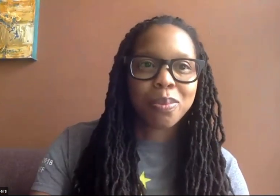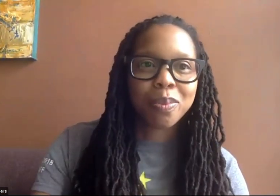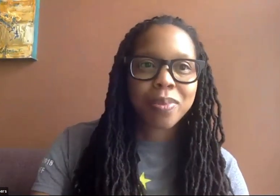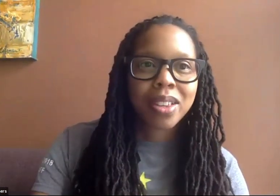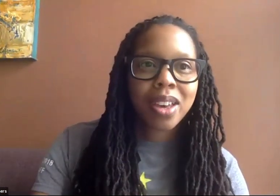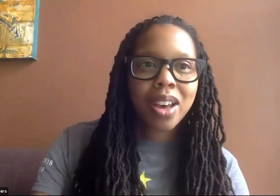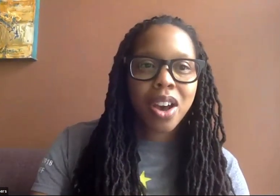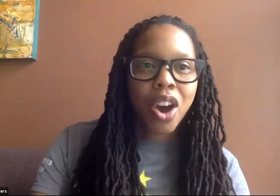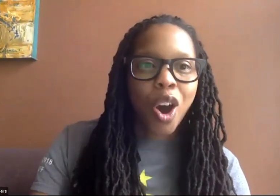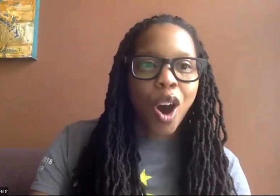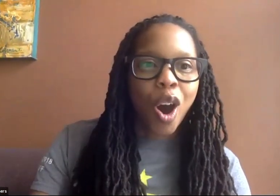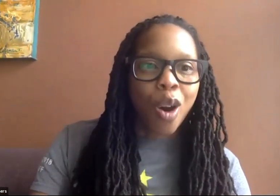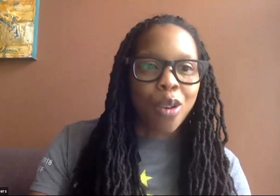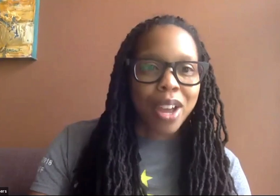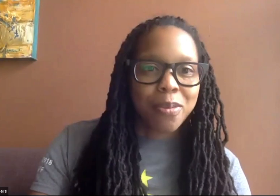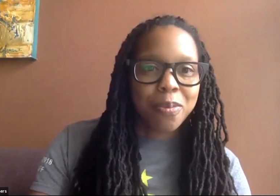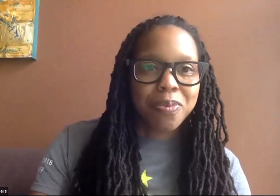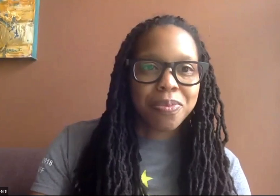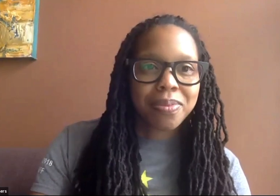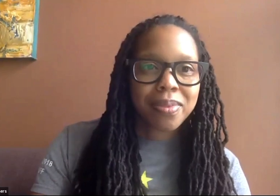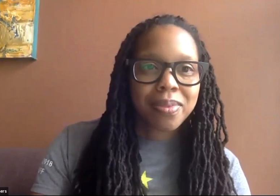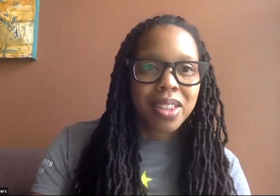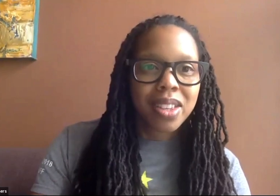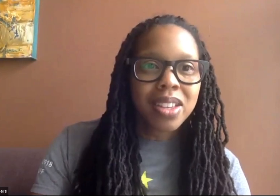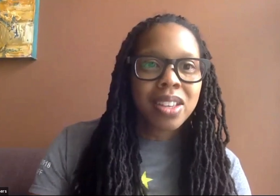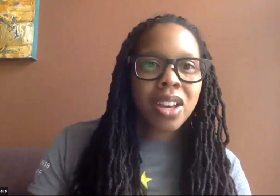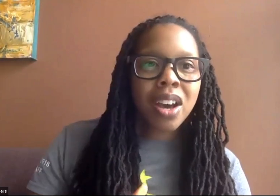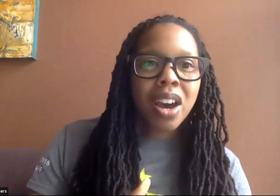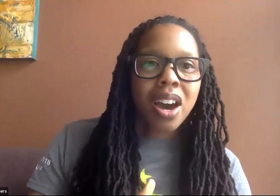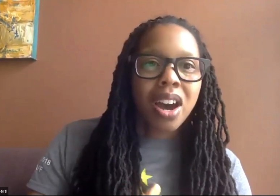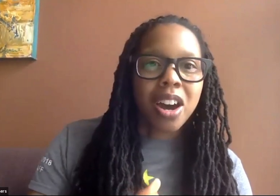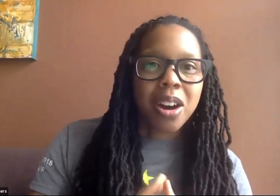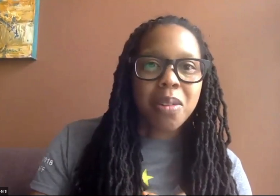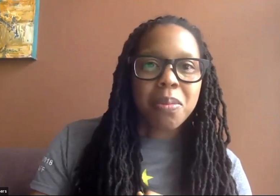welcome. All right.